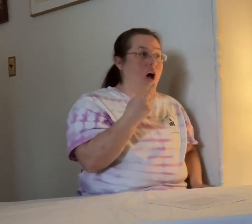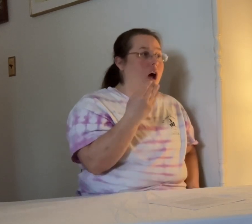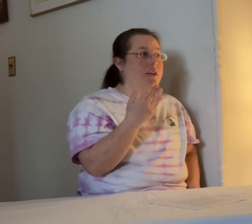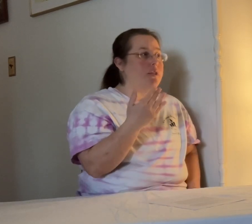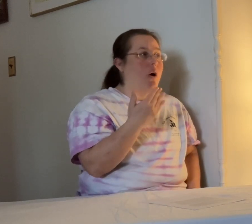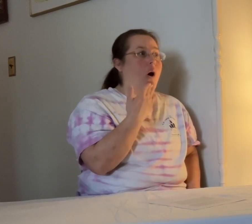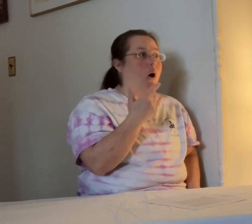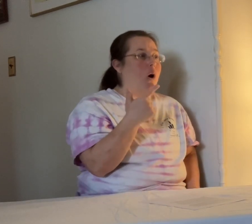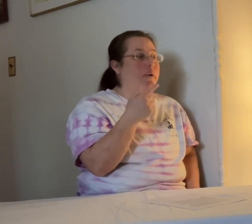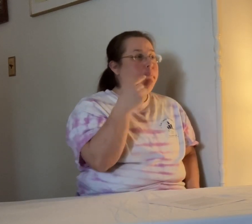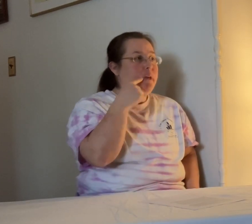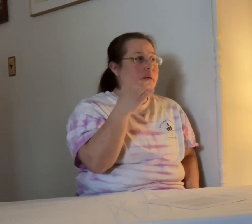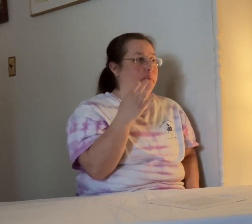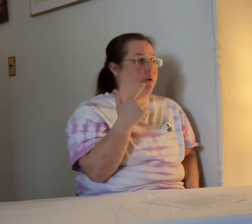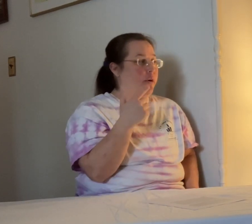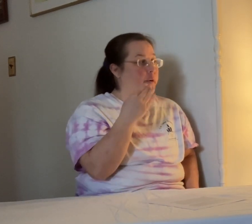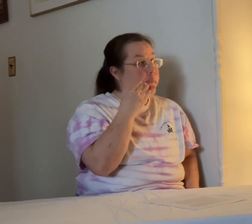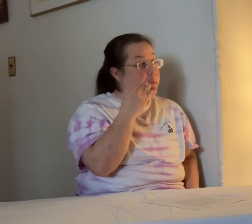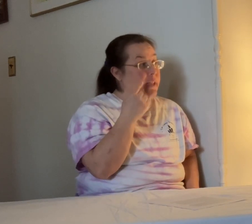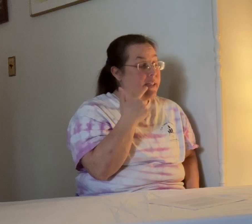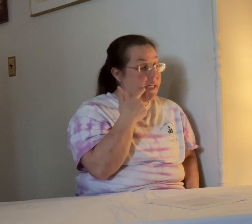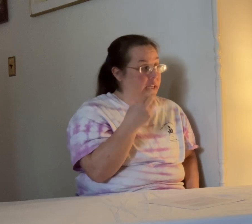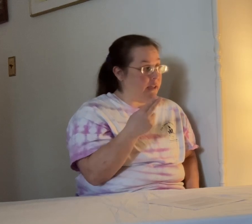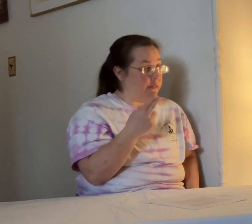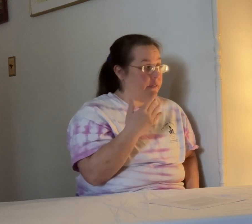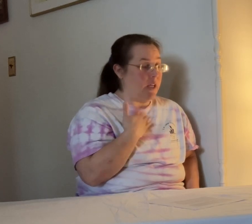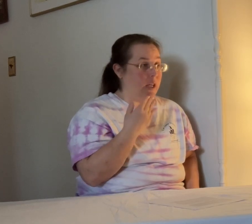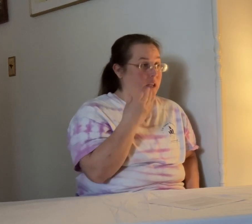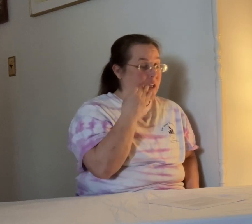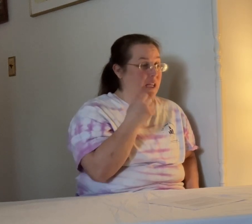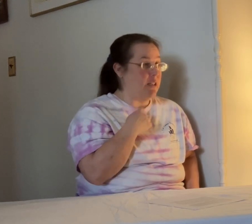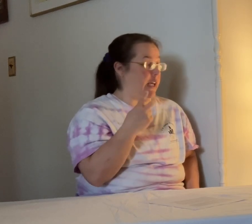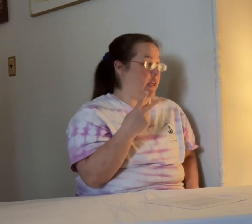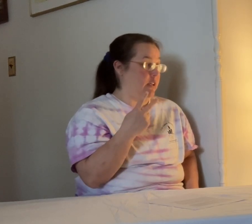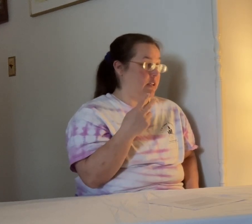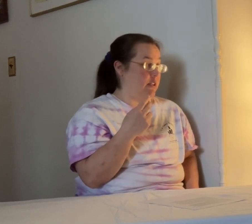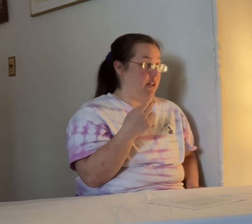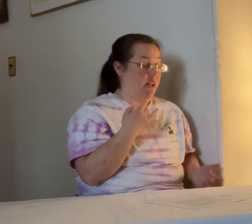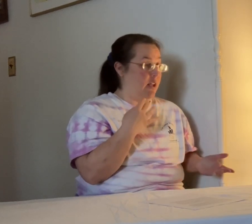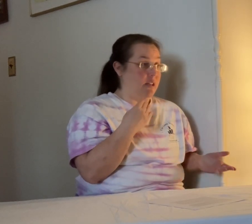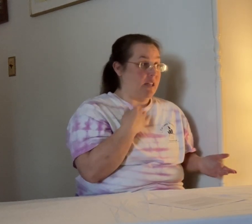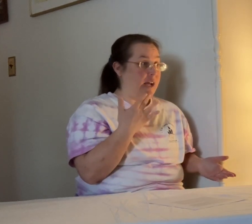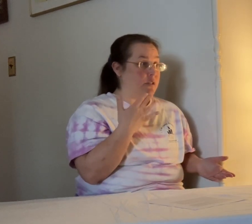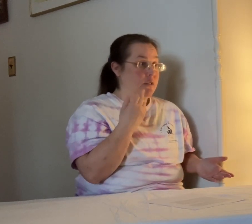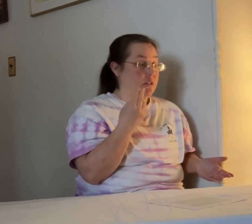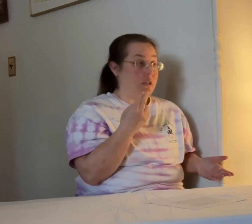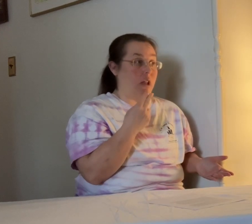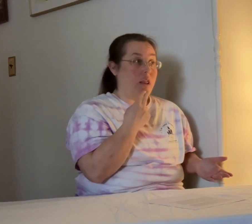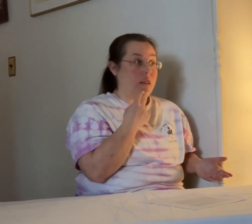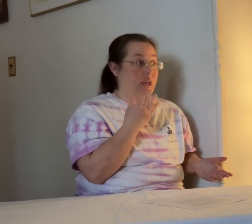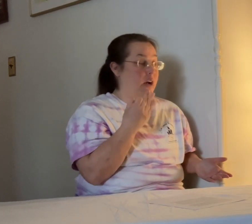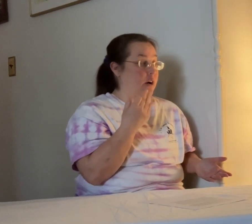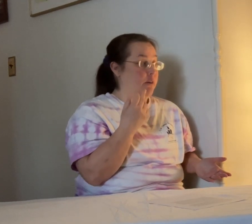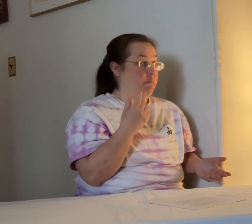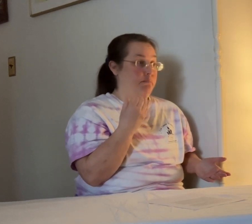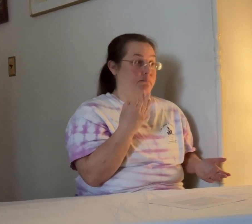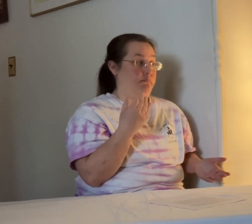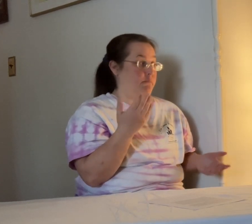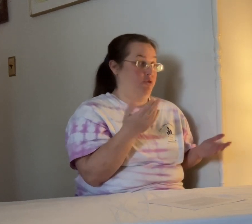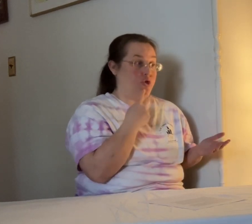Not all people believe in healing. That's their